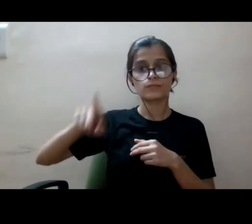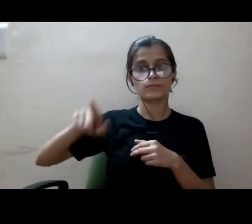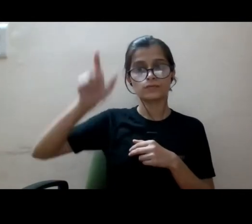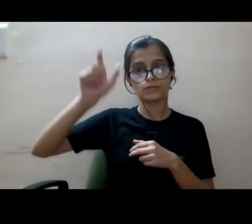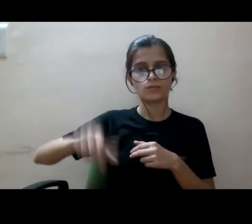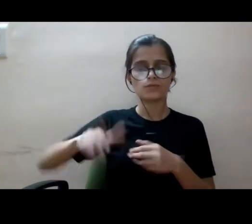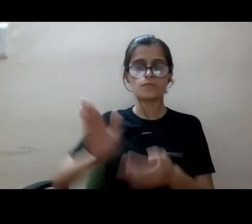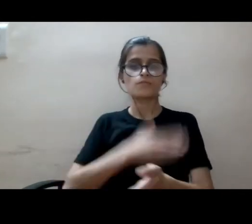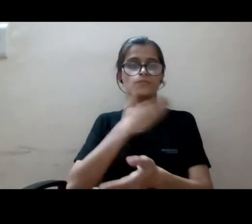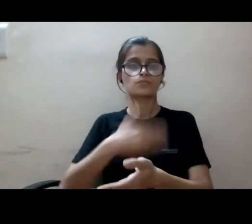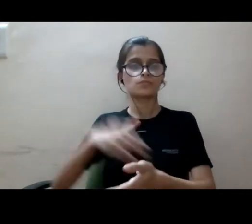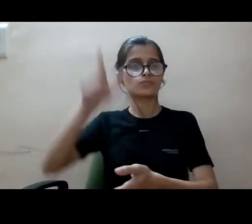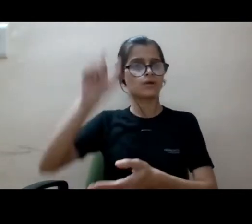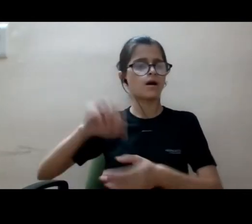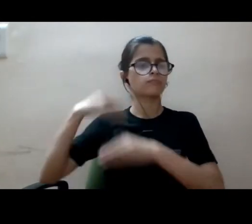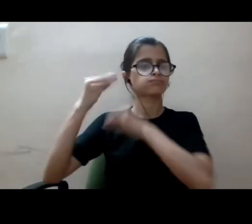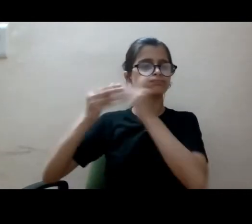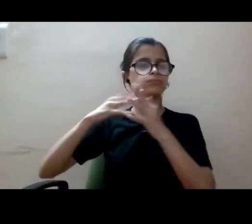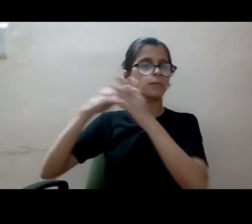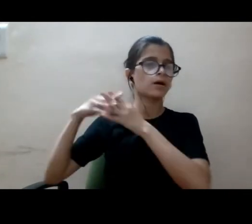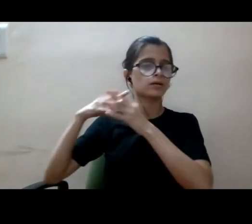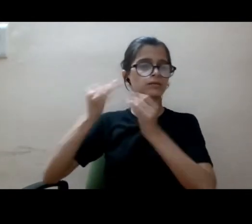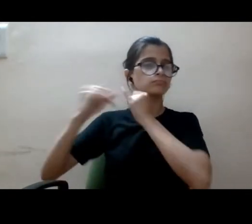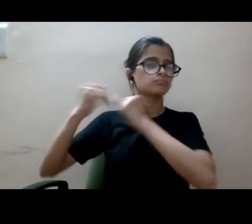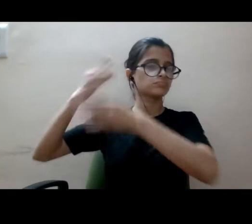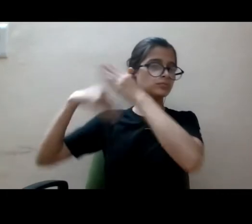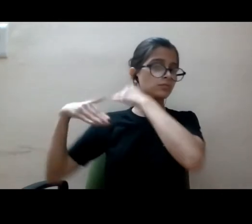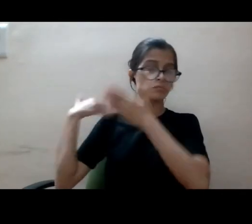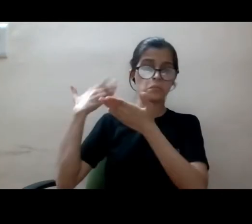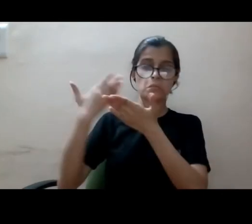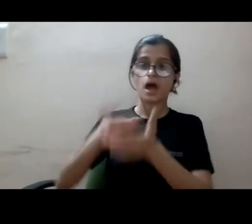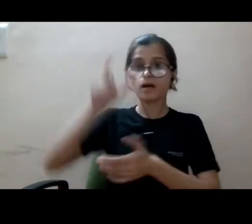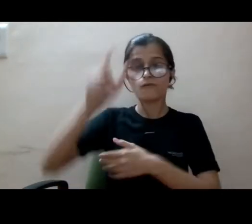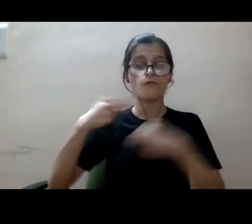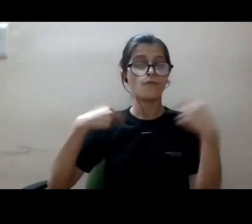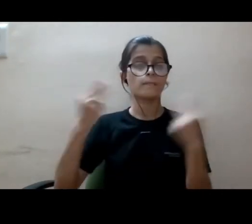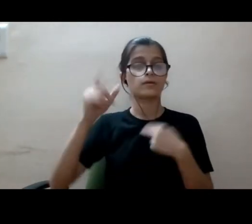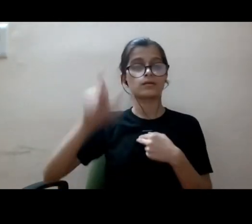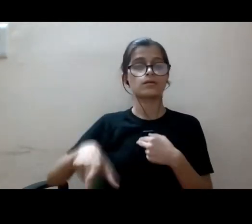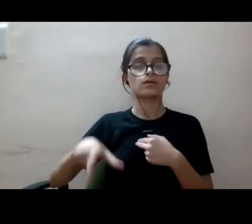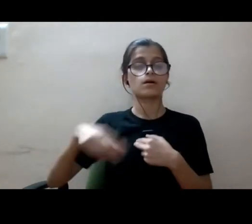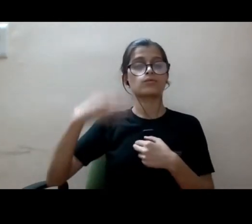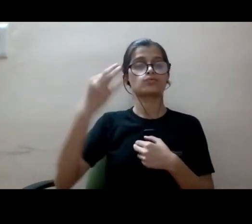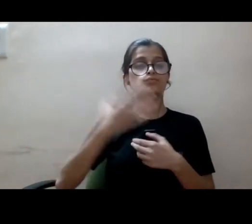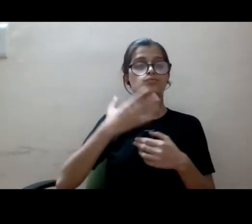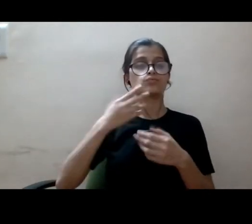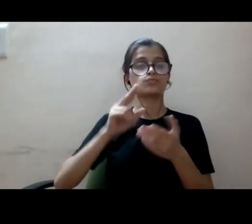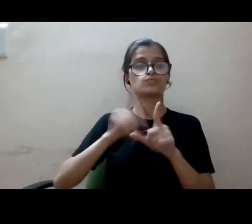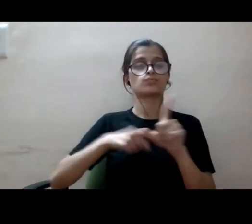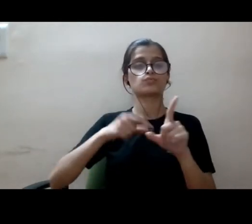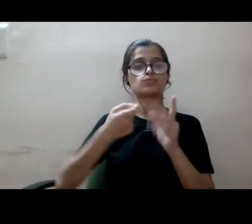musician in American history to receive a ticker tape parade in New York.